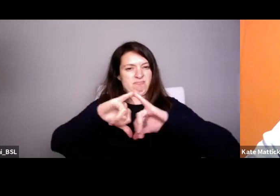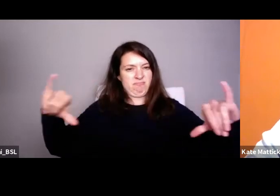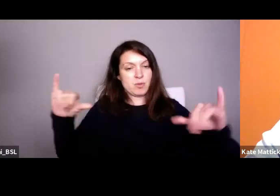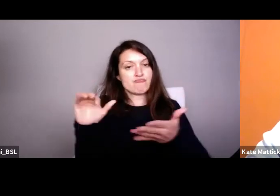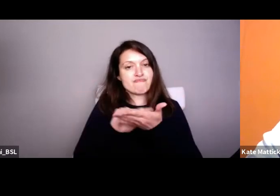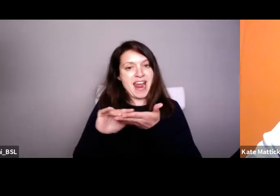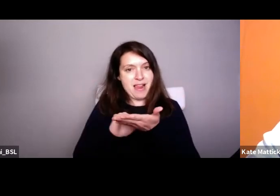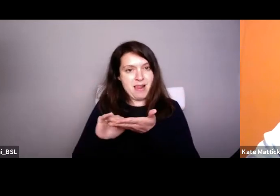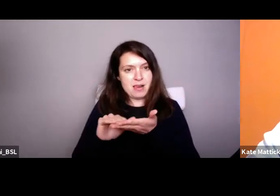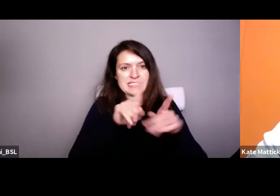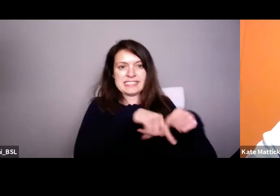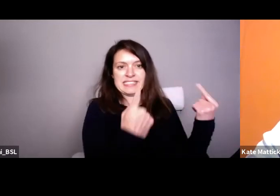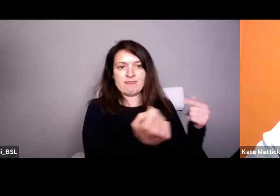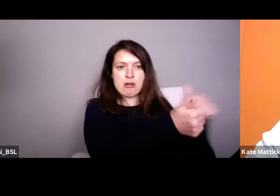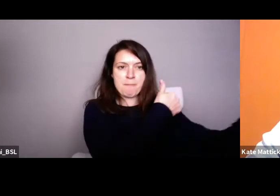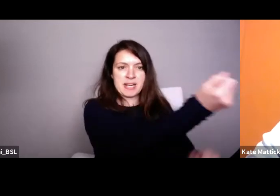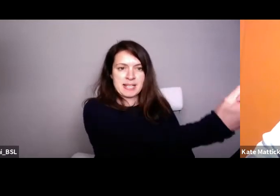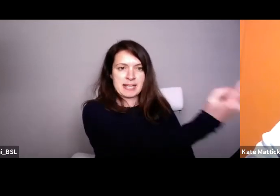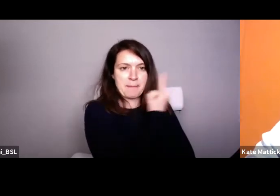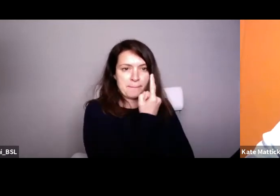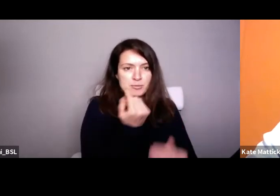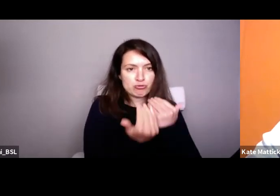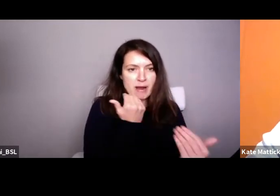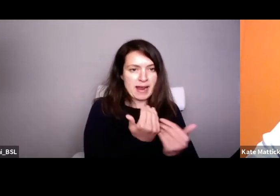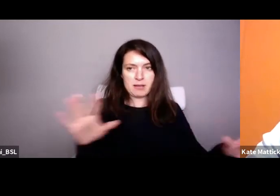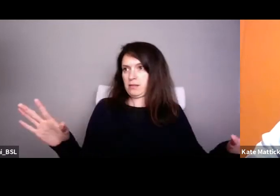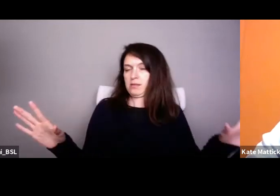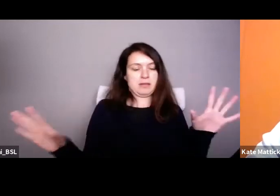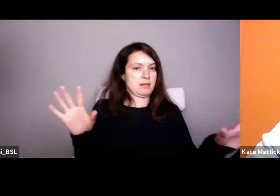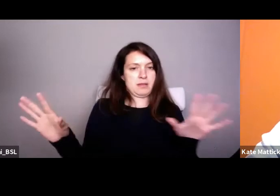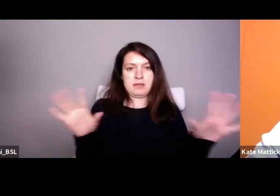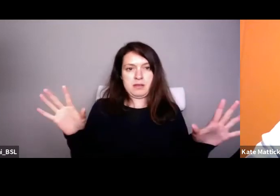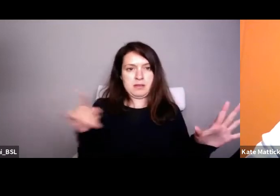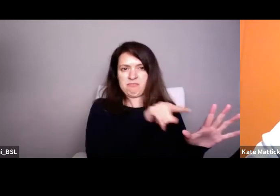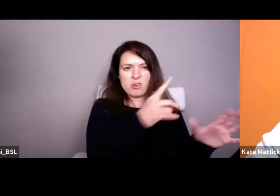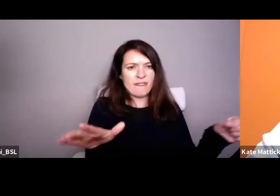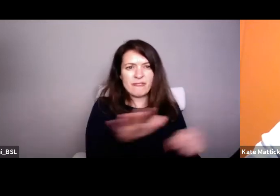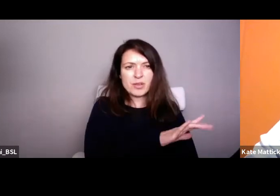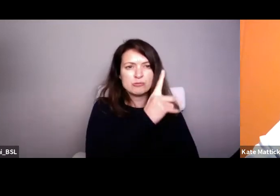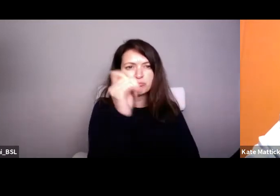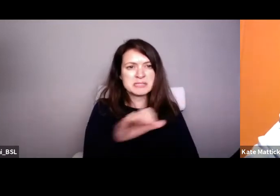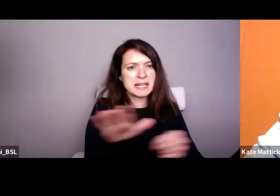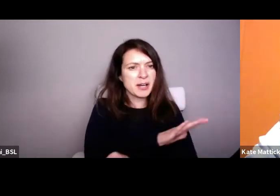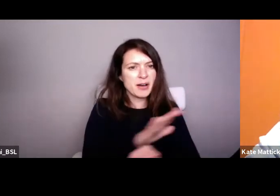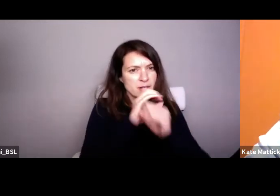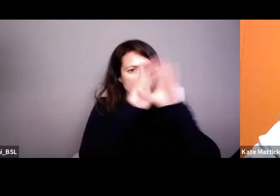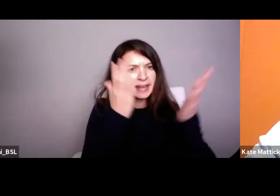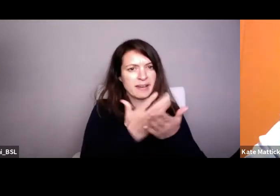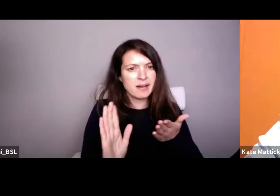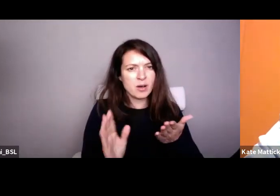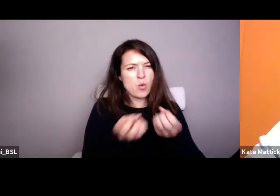wasn't adequate for me to know how to use it. She found it such a waste for an expensive piece of equipment to just be sitting there."